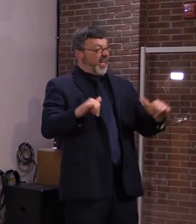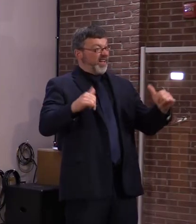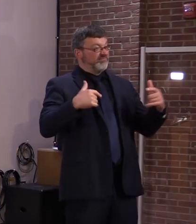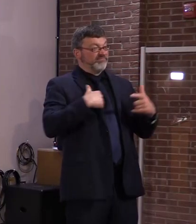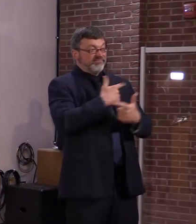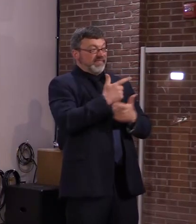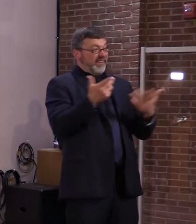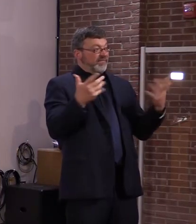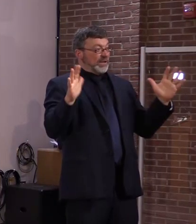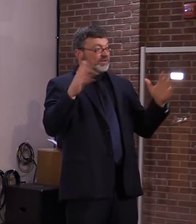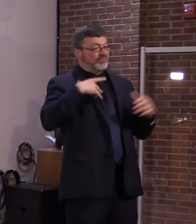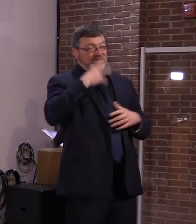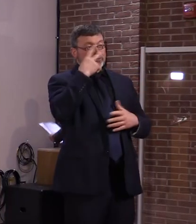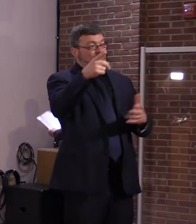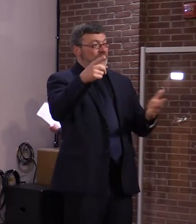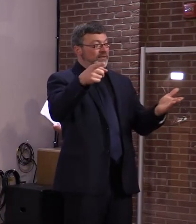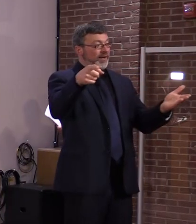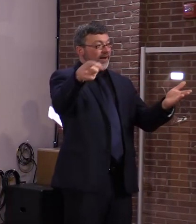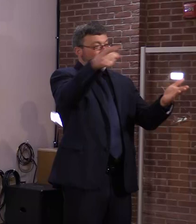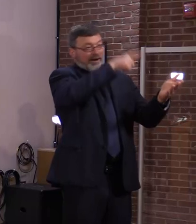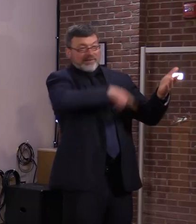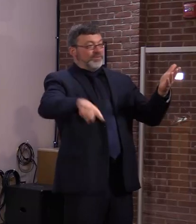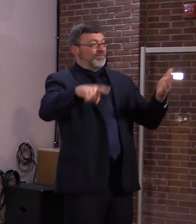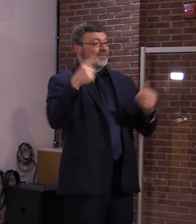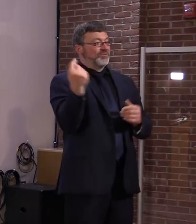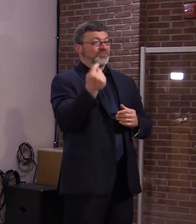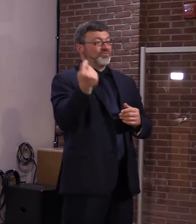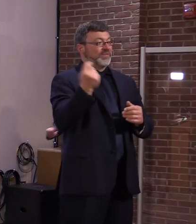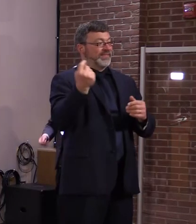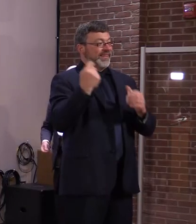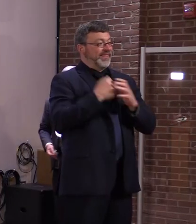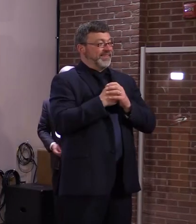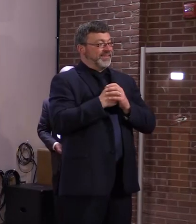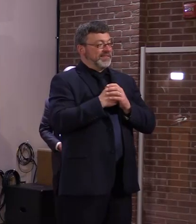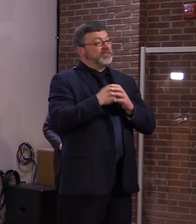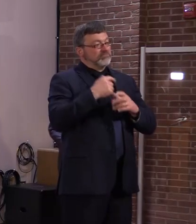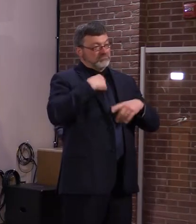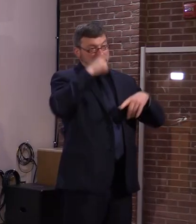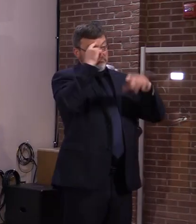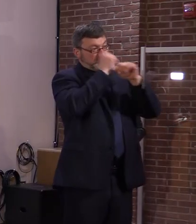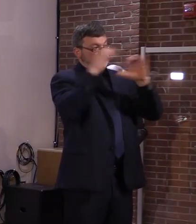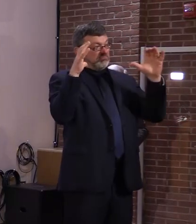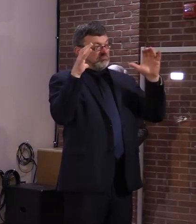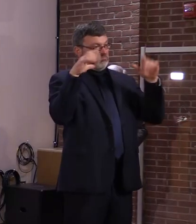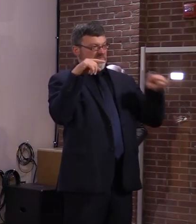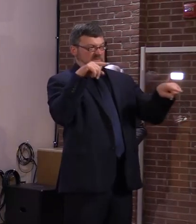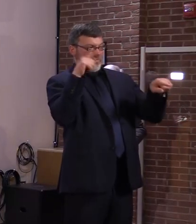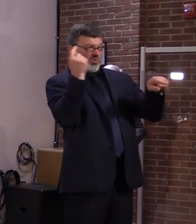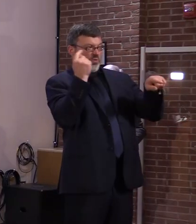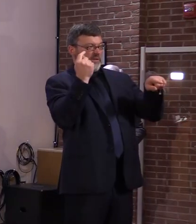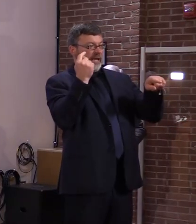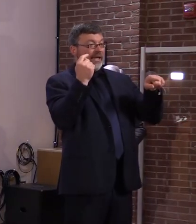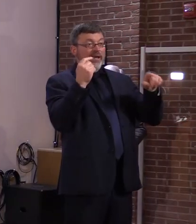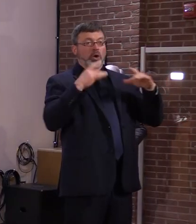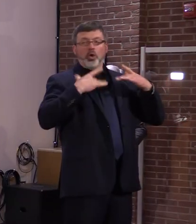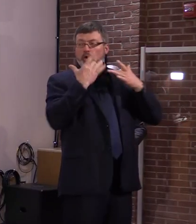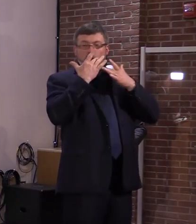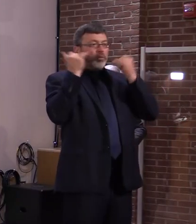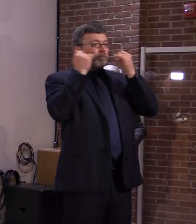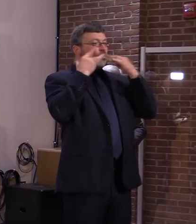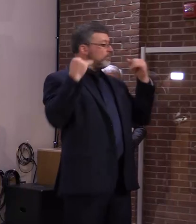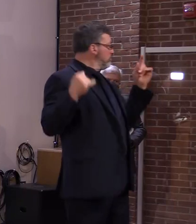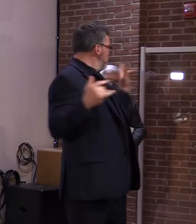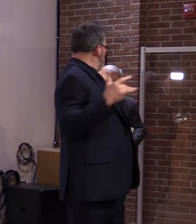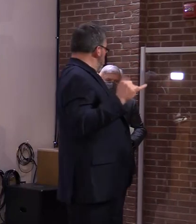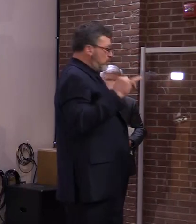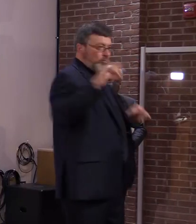we'll see you again on Tuesday, and expect on Tuesday that we will be maskless. For those who don't wish to